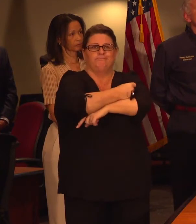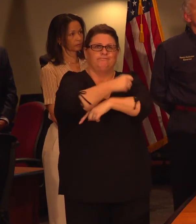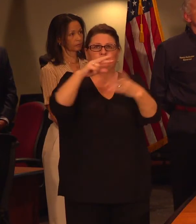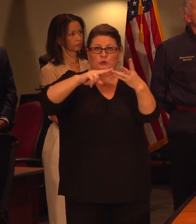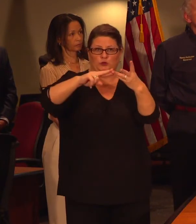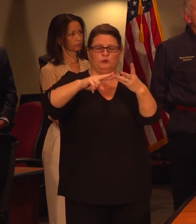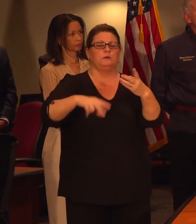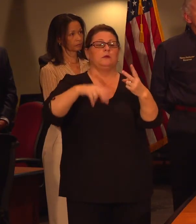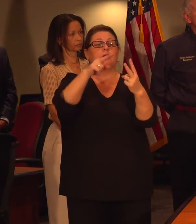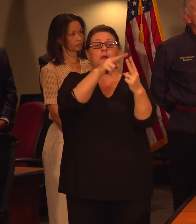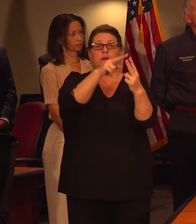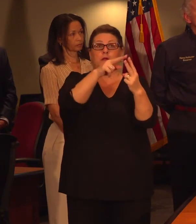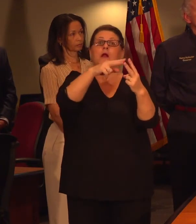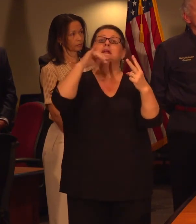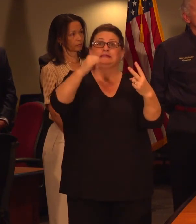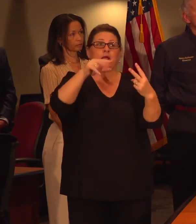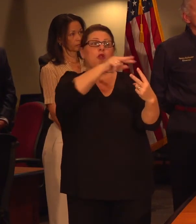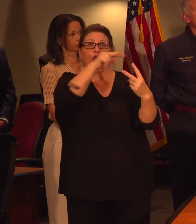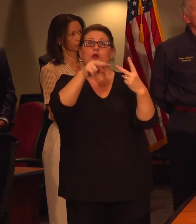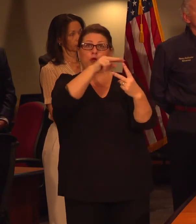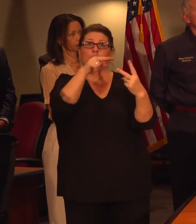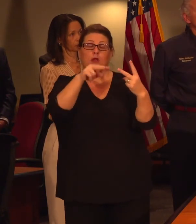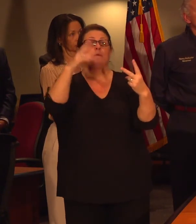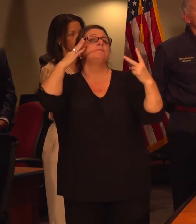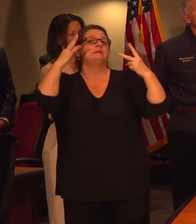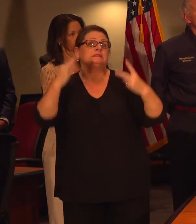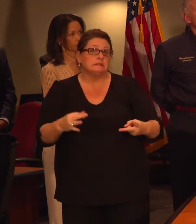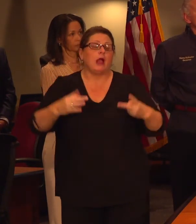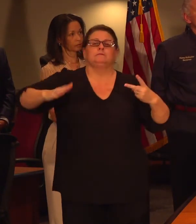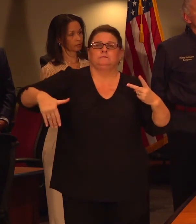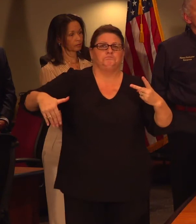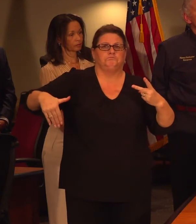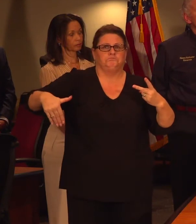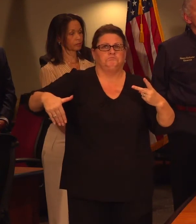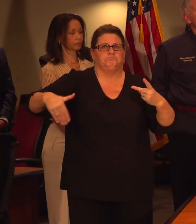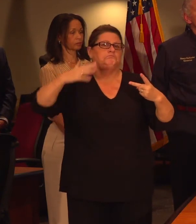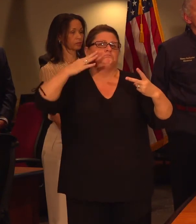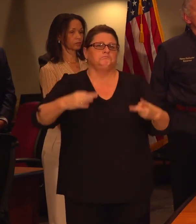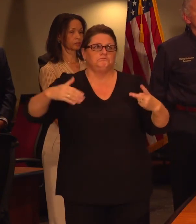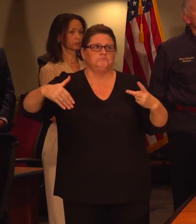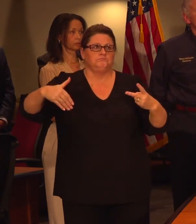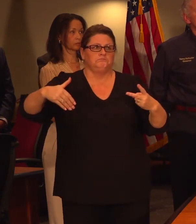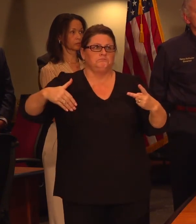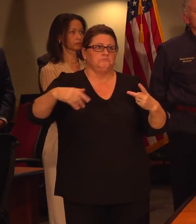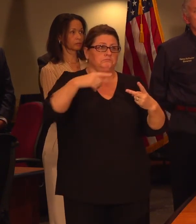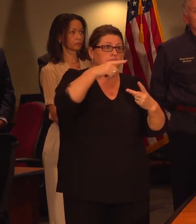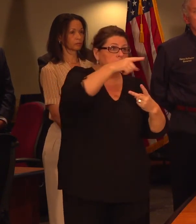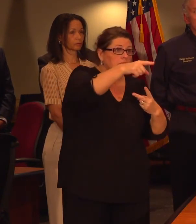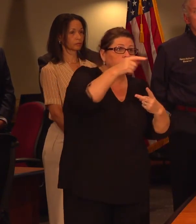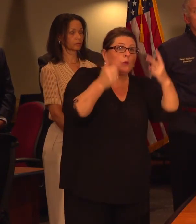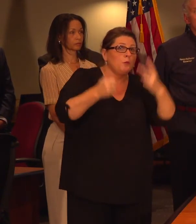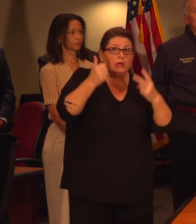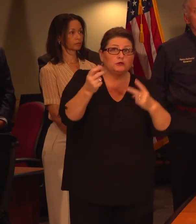continued to be looked at, and no final decision at this point has been made on whether we will use that as part of this plan. Can we say which 2? Excuse me?